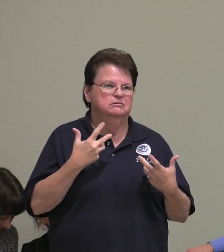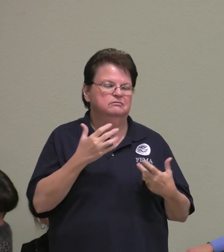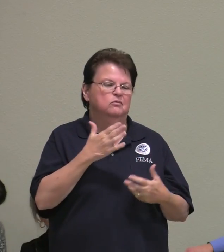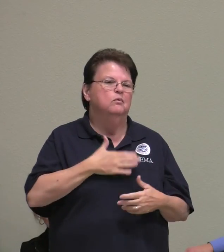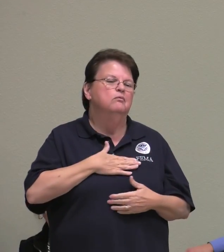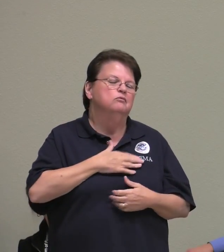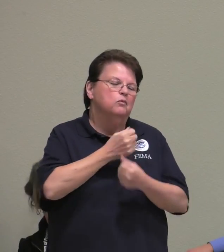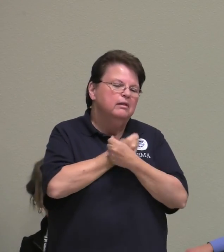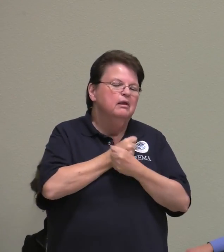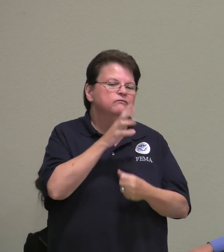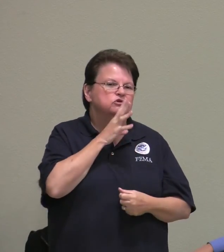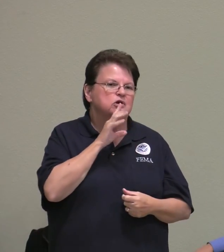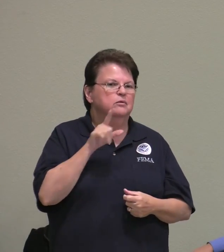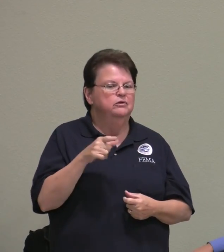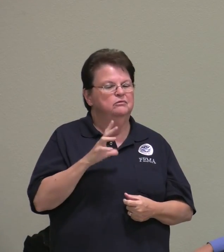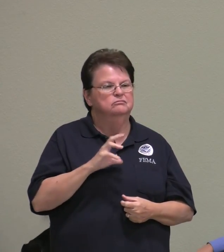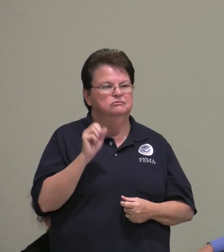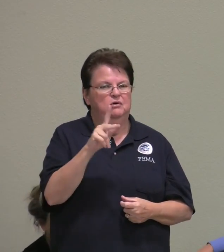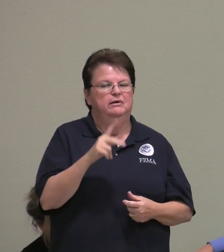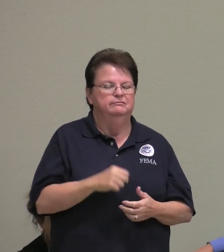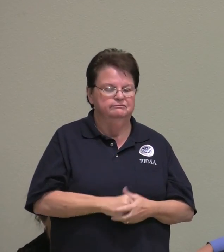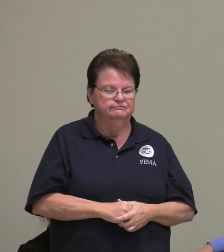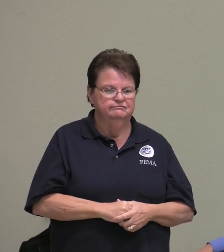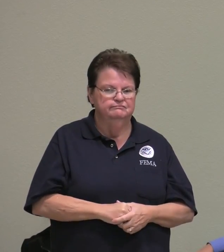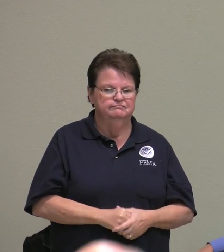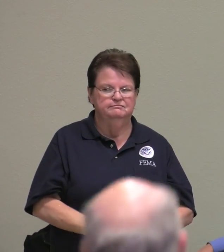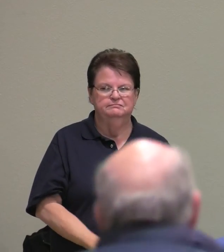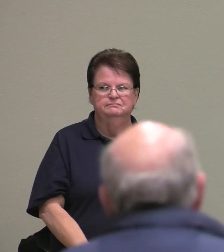would love to talk with you. Thank you.